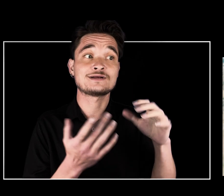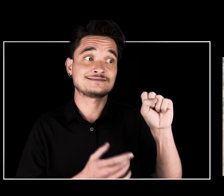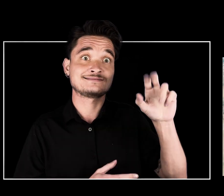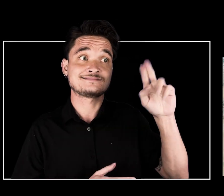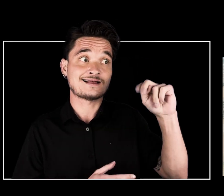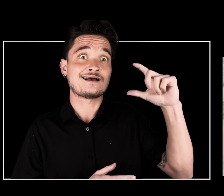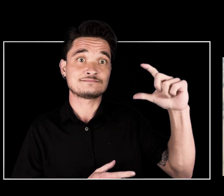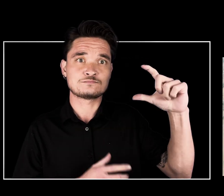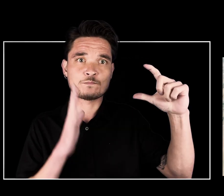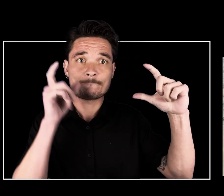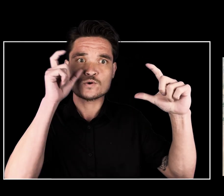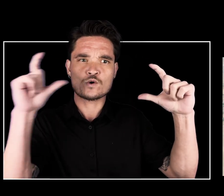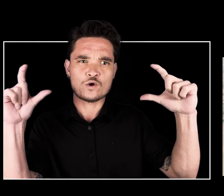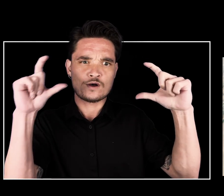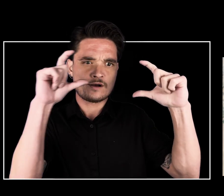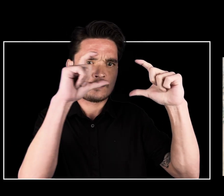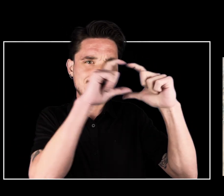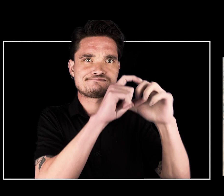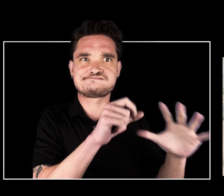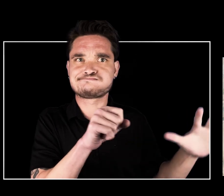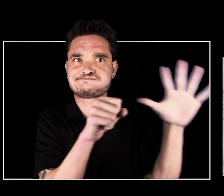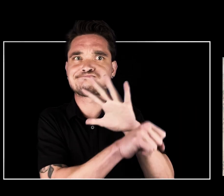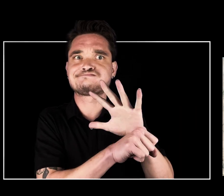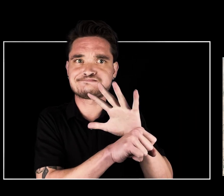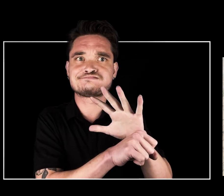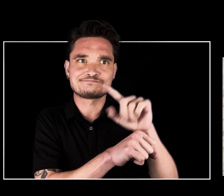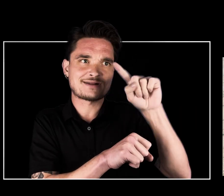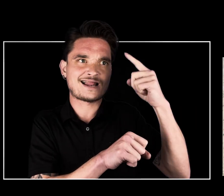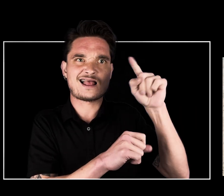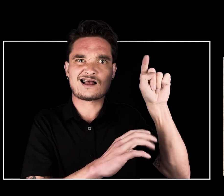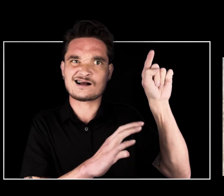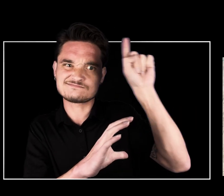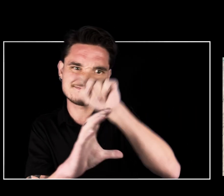This means that the sun will be entirely covered by the moon during the day.